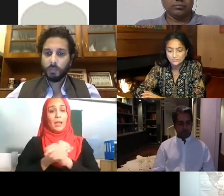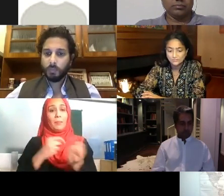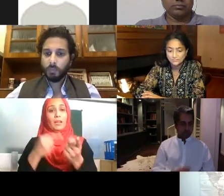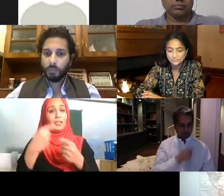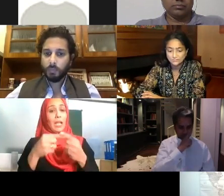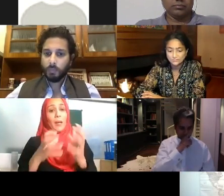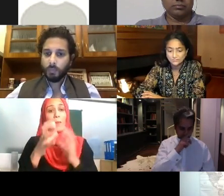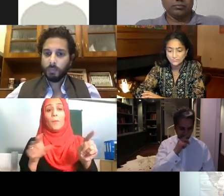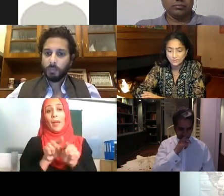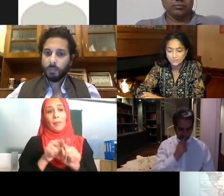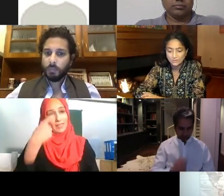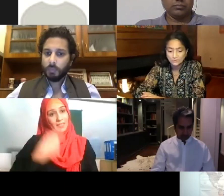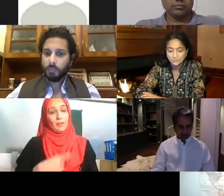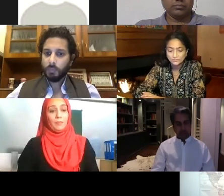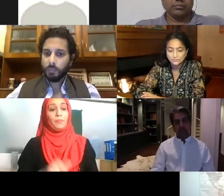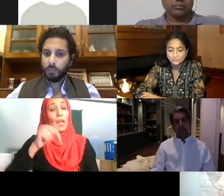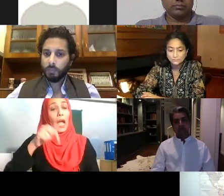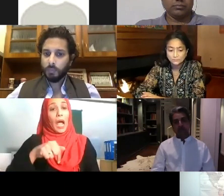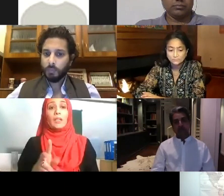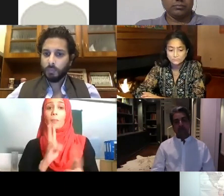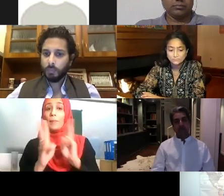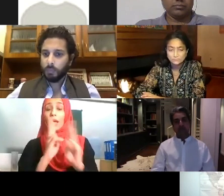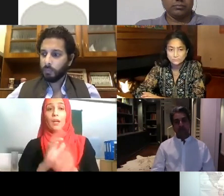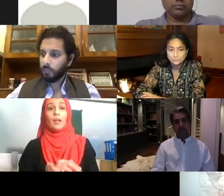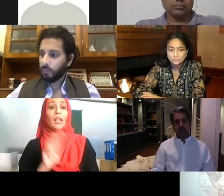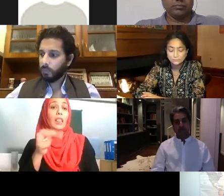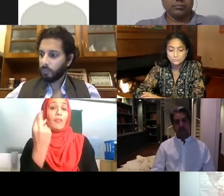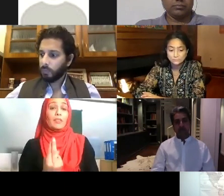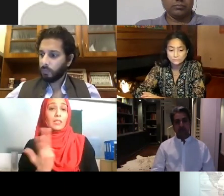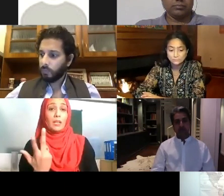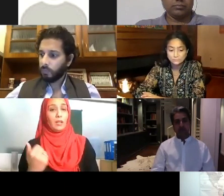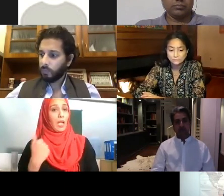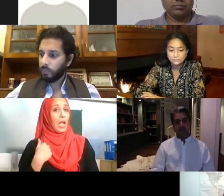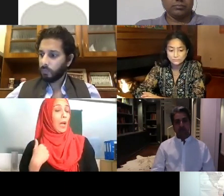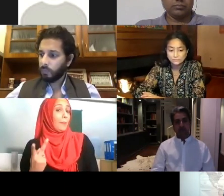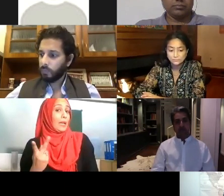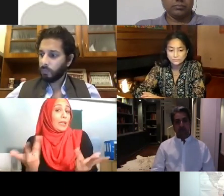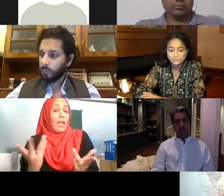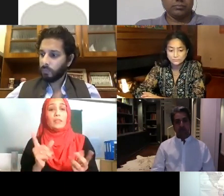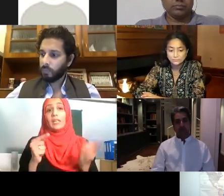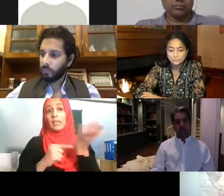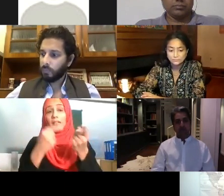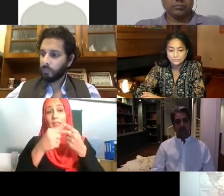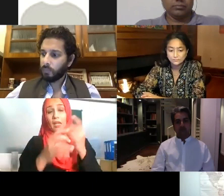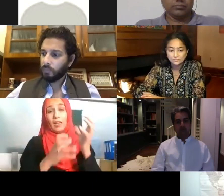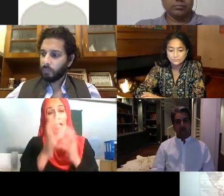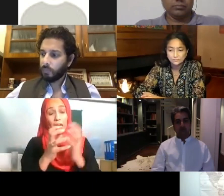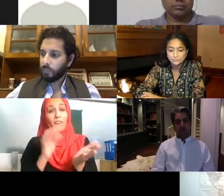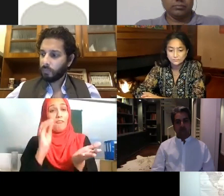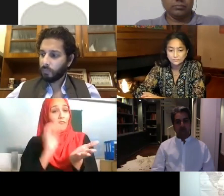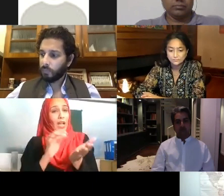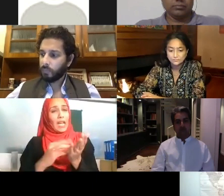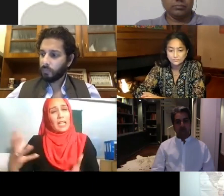us. And today's conversation is about how can we make technology accessible for